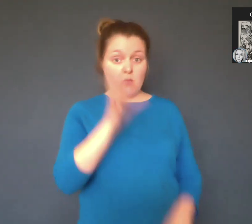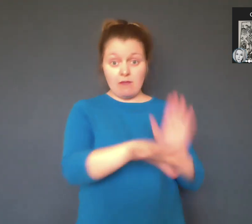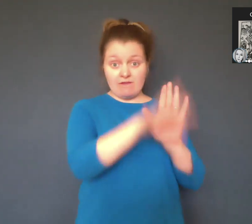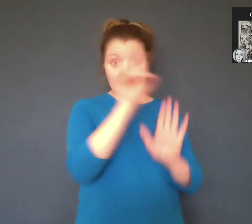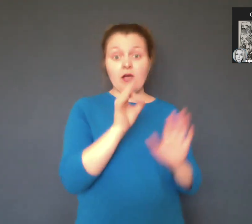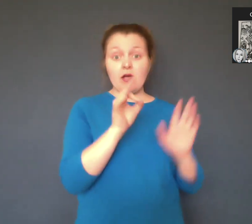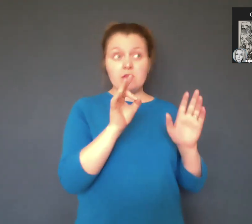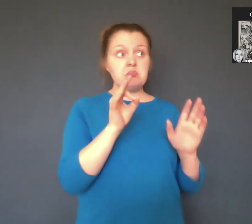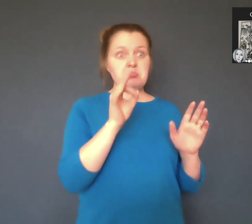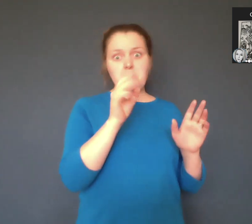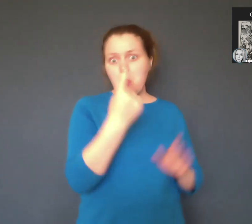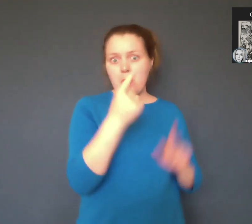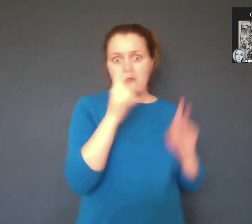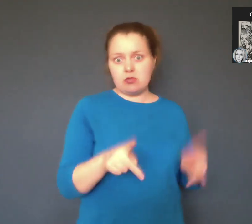his face.